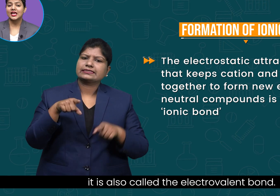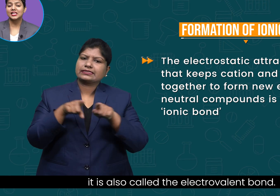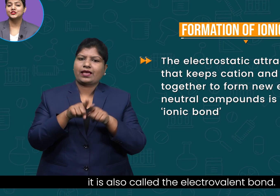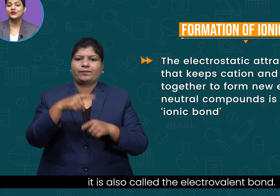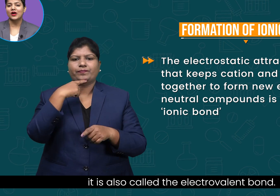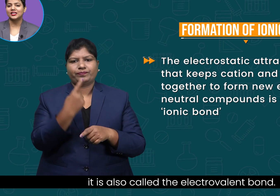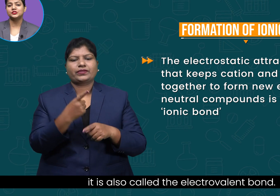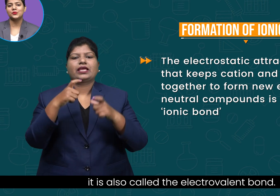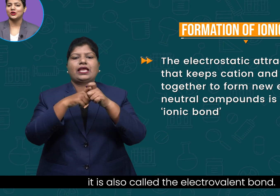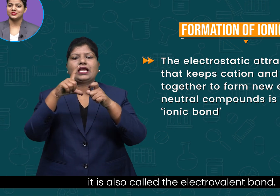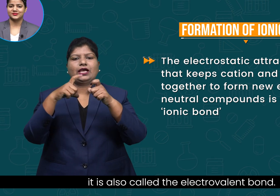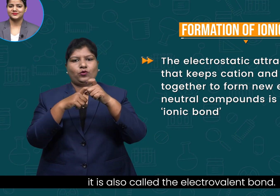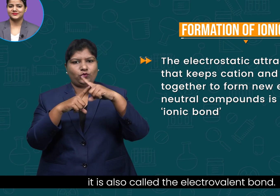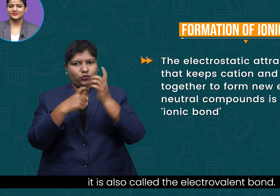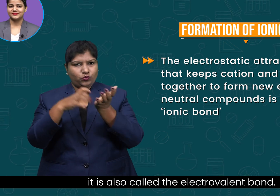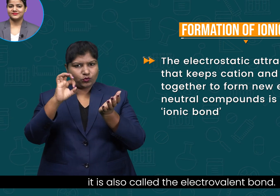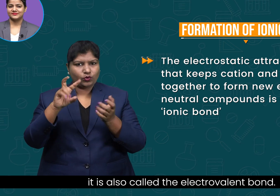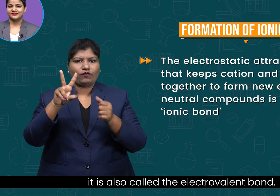the electrovalent bond.